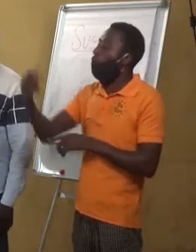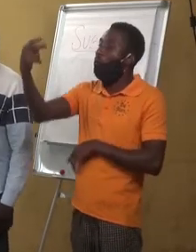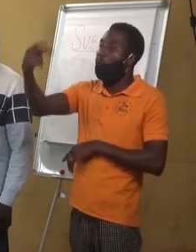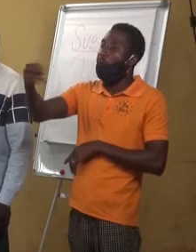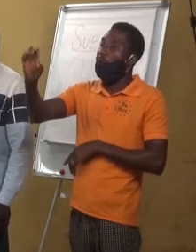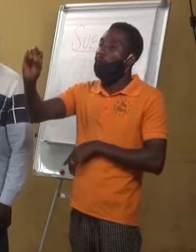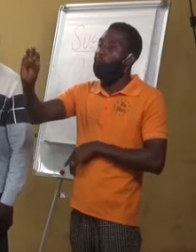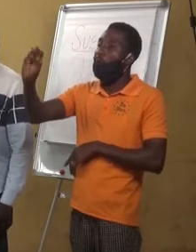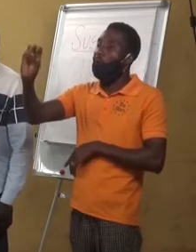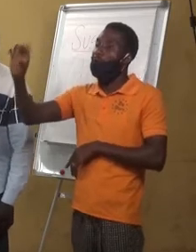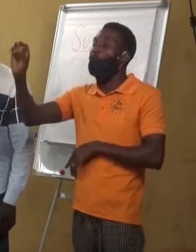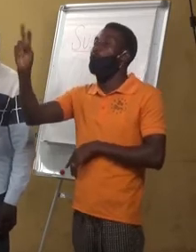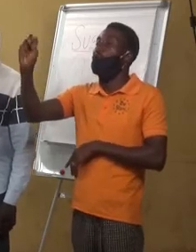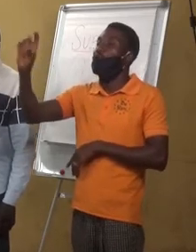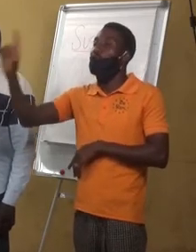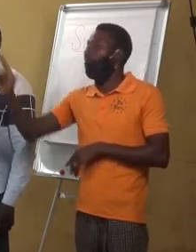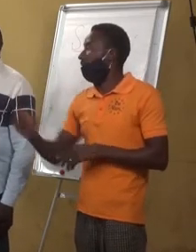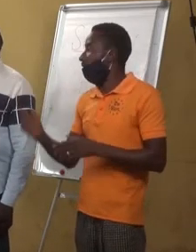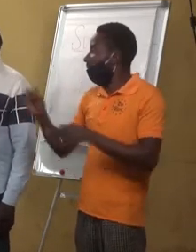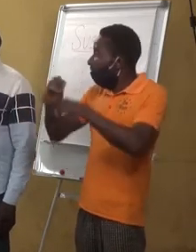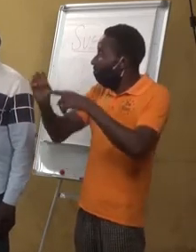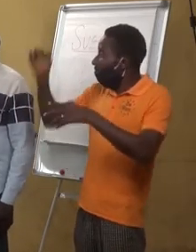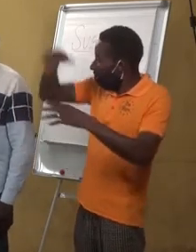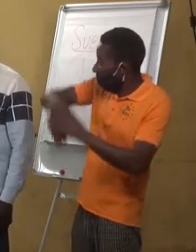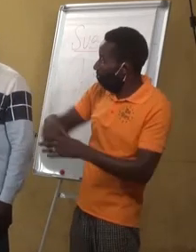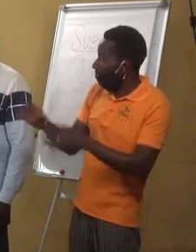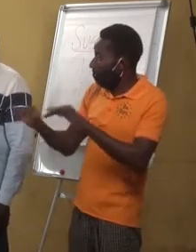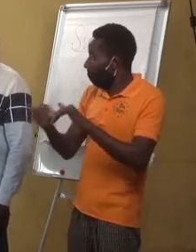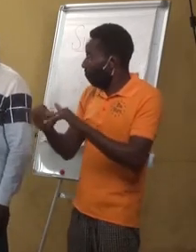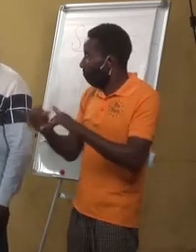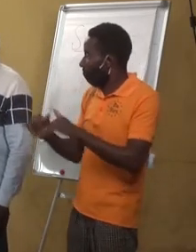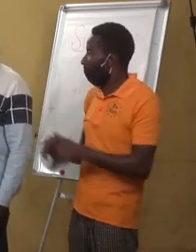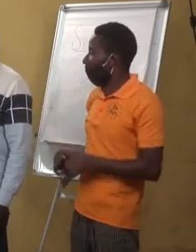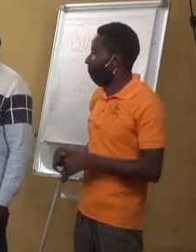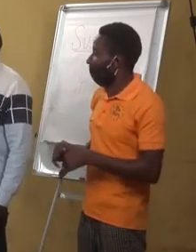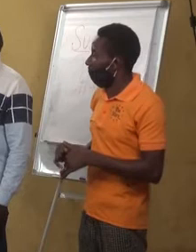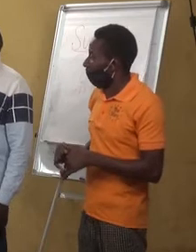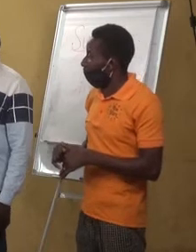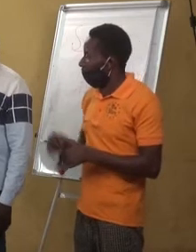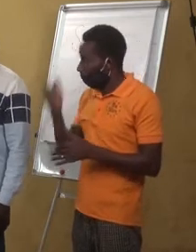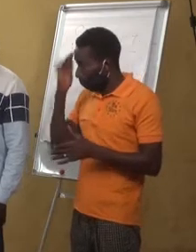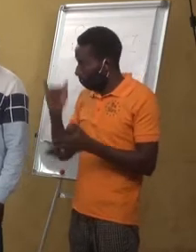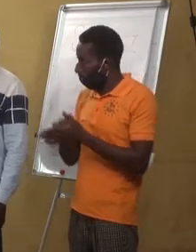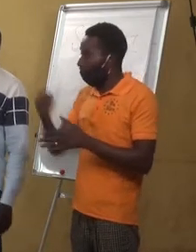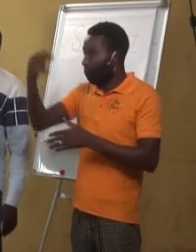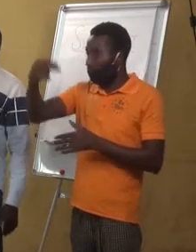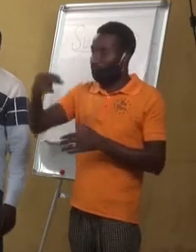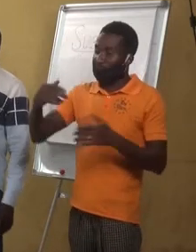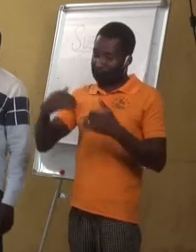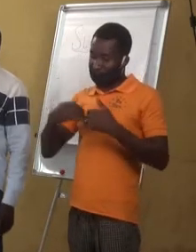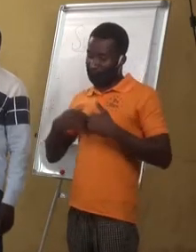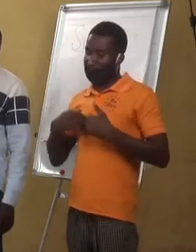homonuclear. Homonuclear in the sense that the elements that are involved are similar. You notice that hydrogen is having